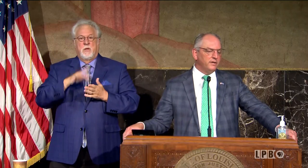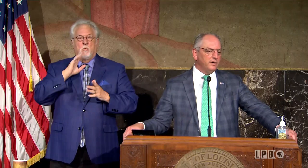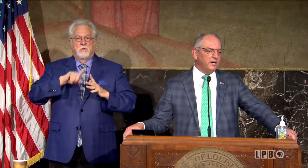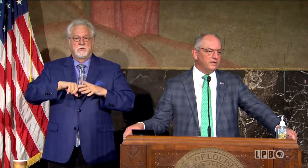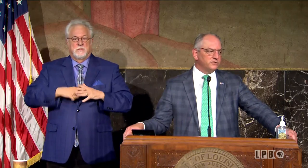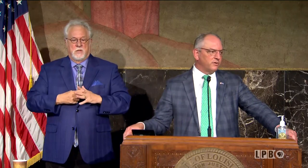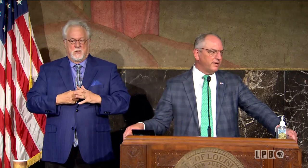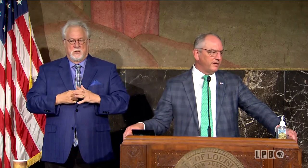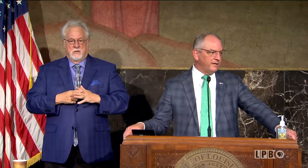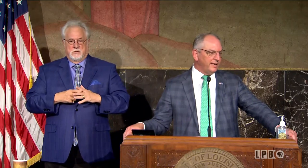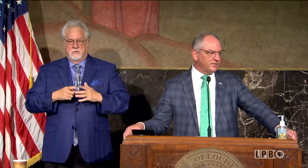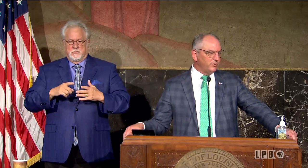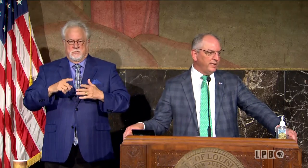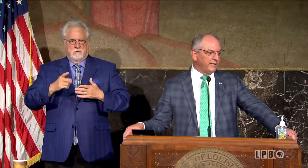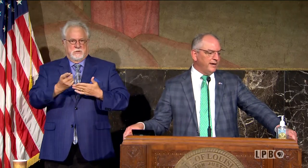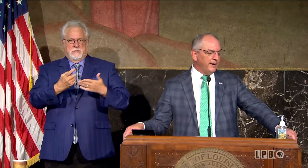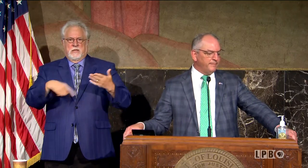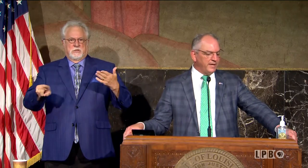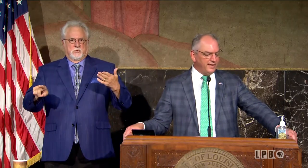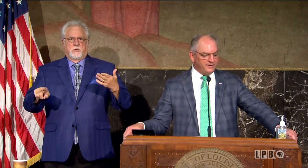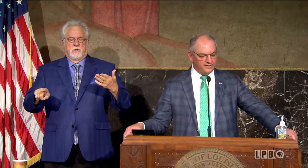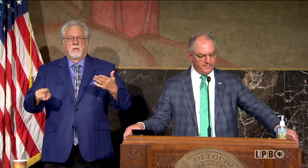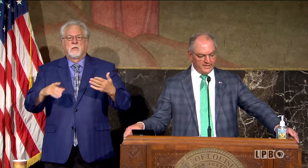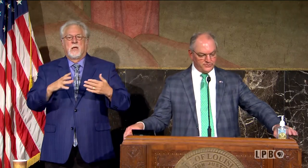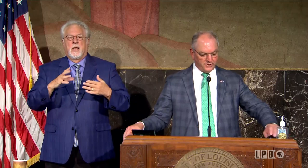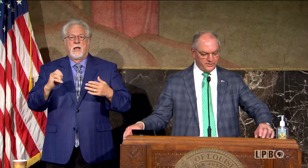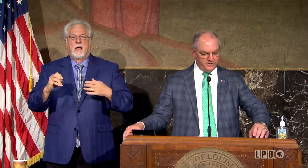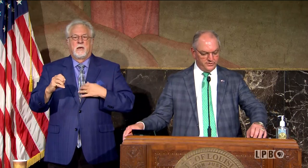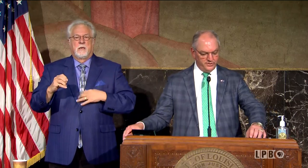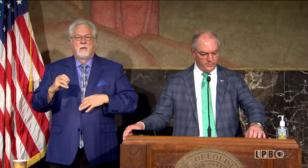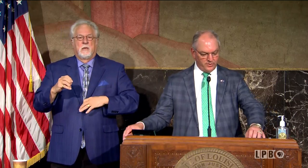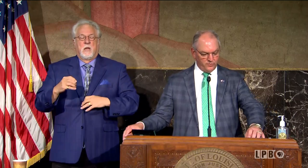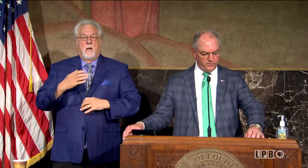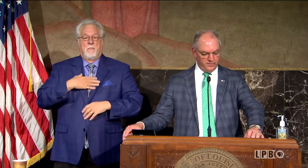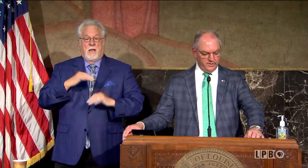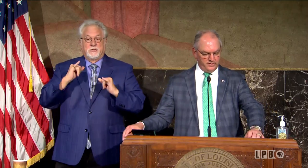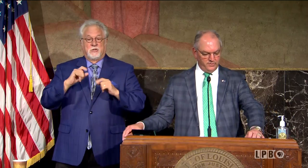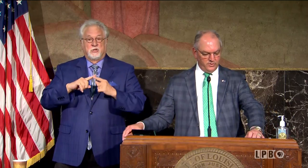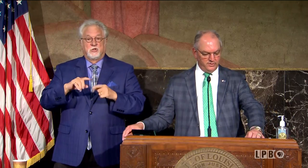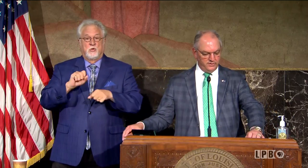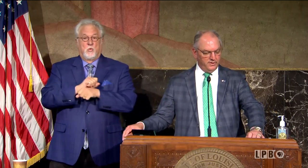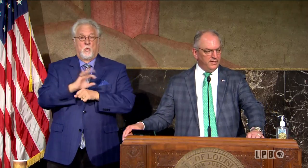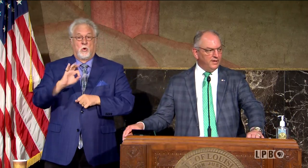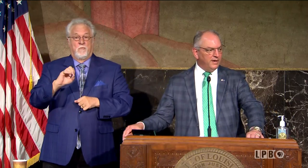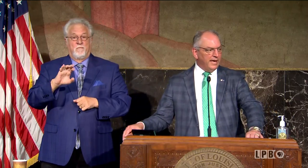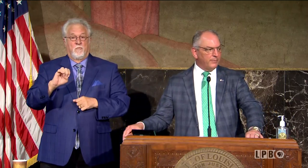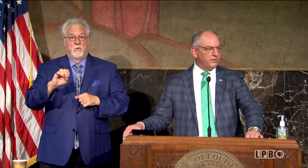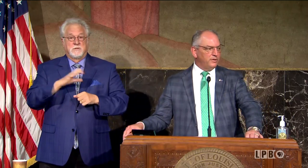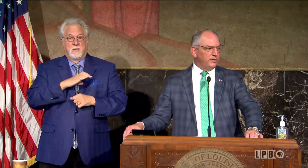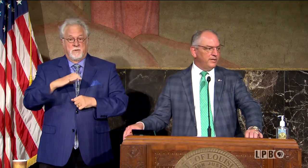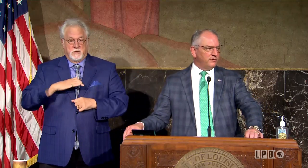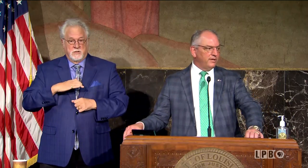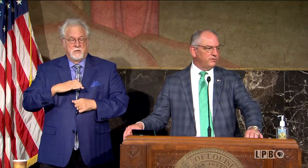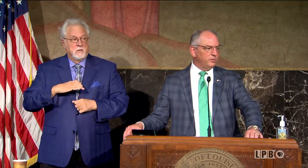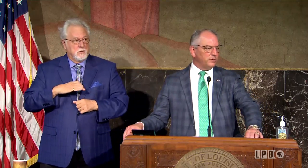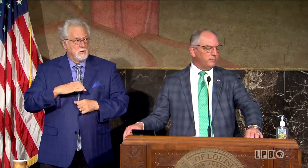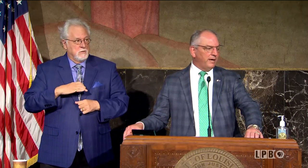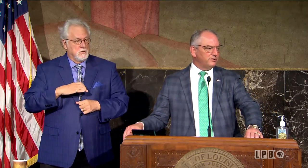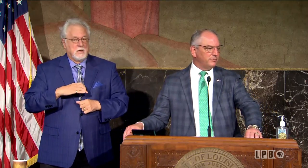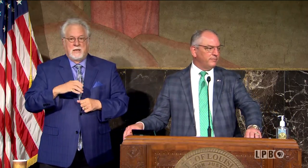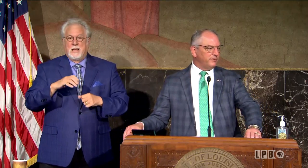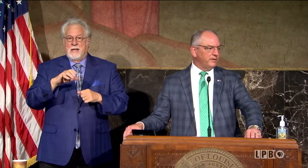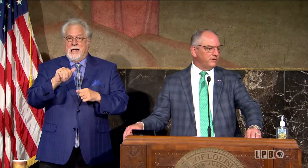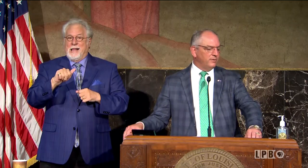out starting next week. And my instructions to the Workforce Commission was absolutely as soon